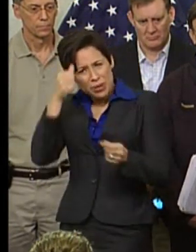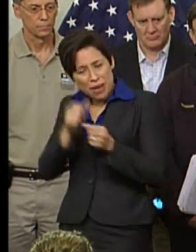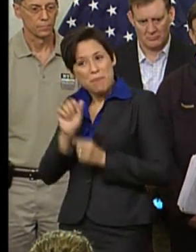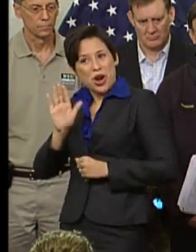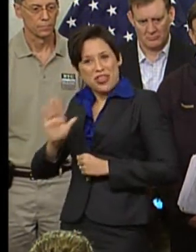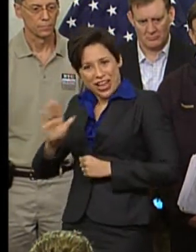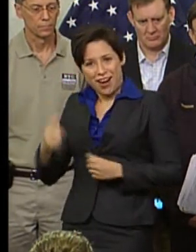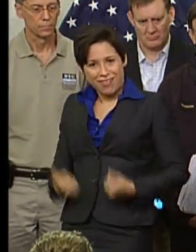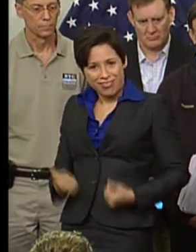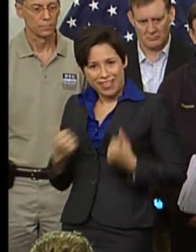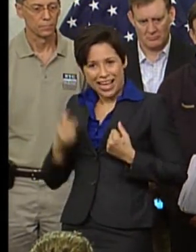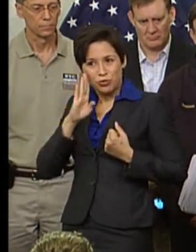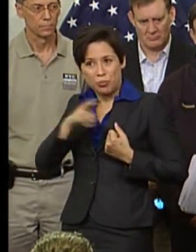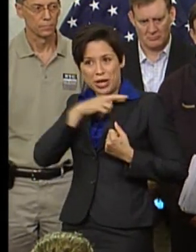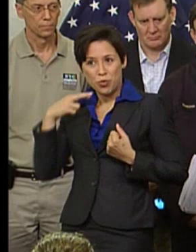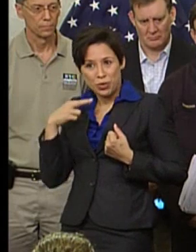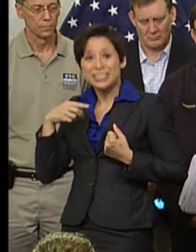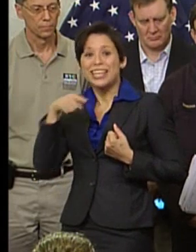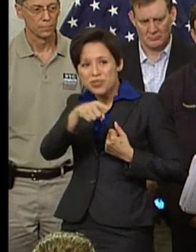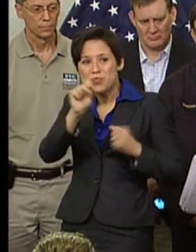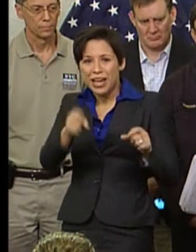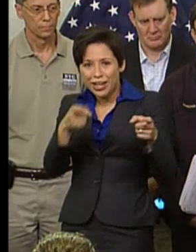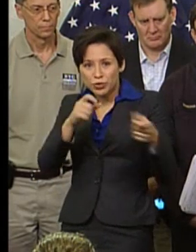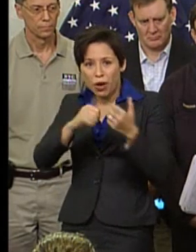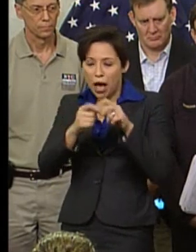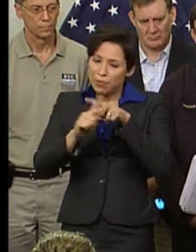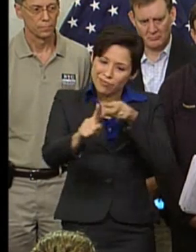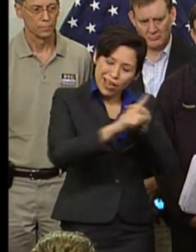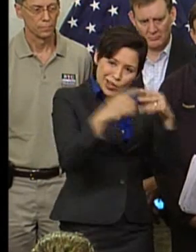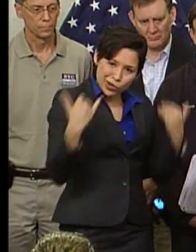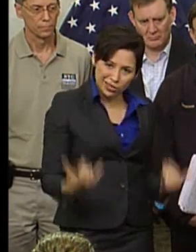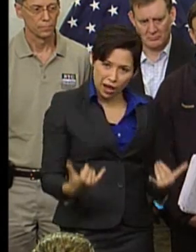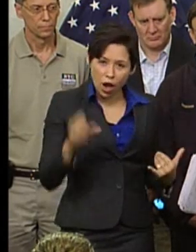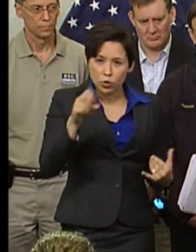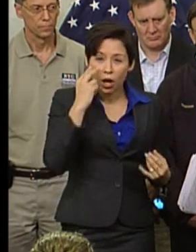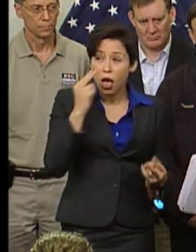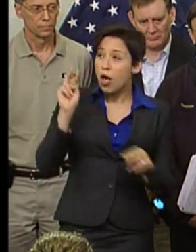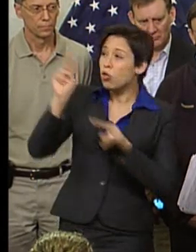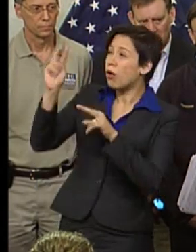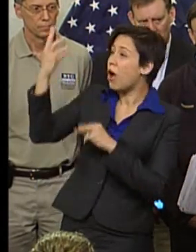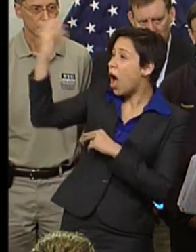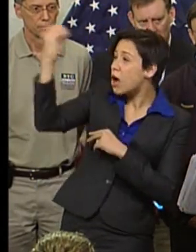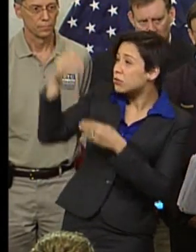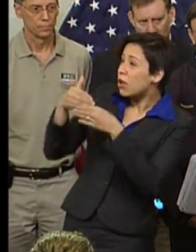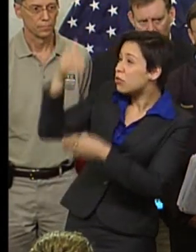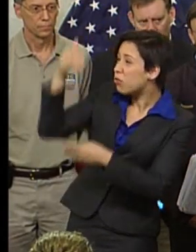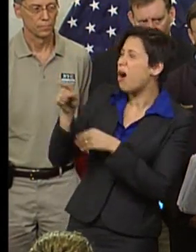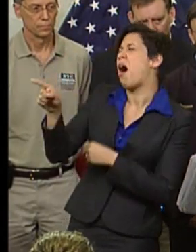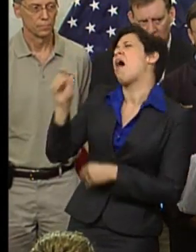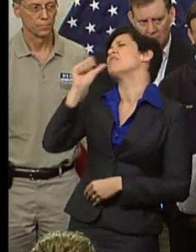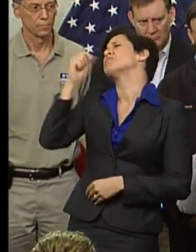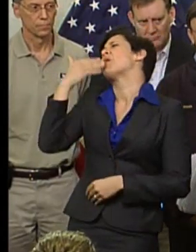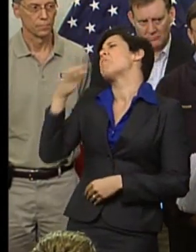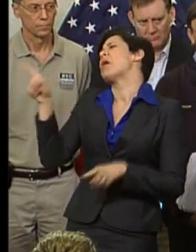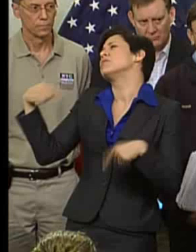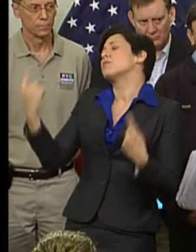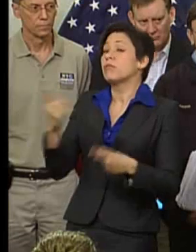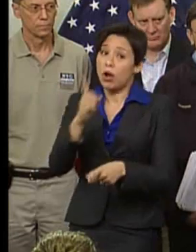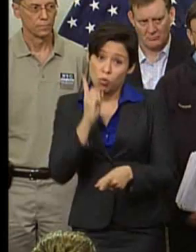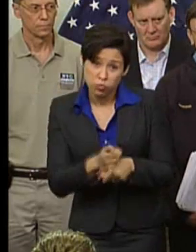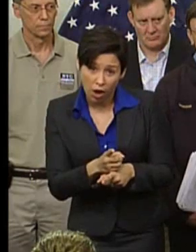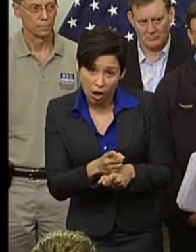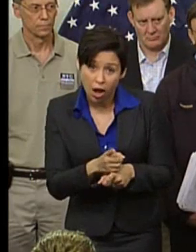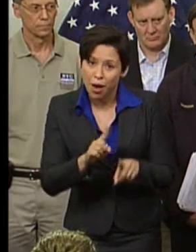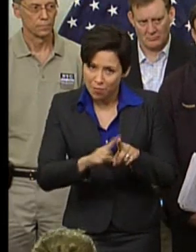at risk, and you can control that by getting out now. You can look outside and say, oh, this is not bad. That's correct, but